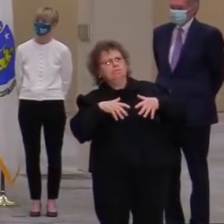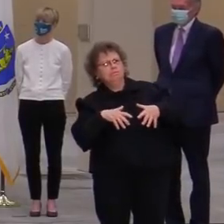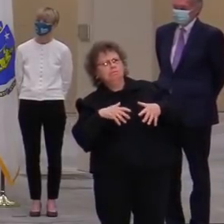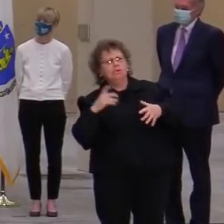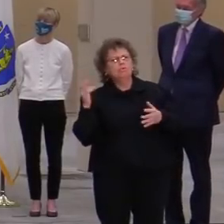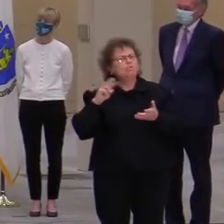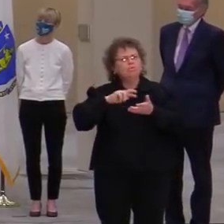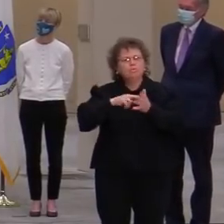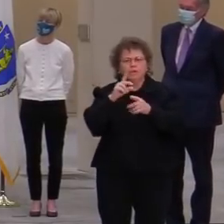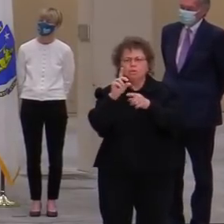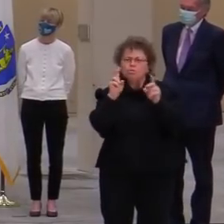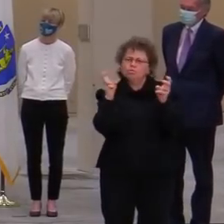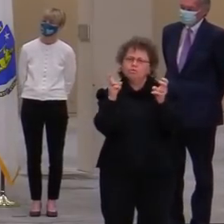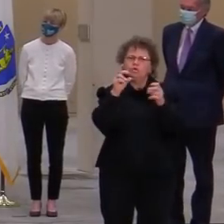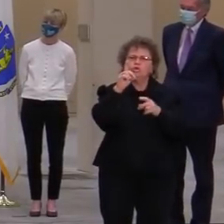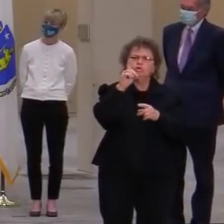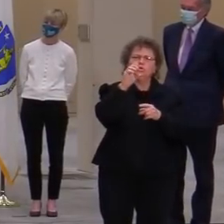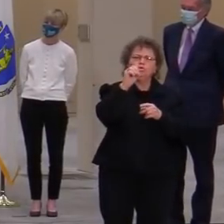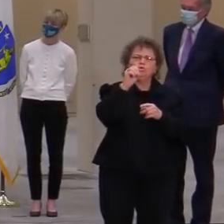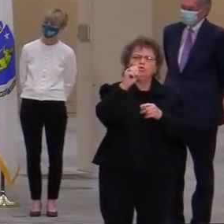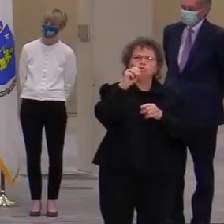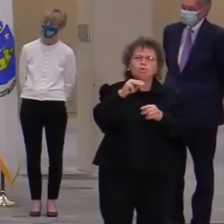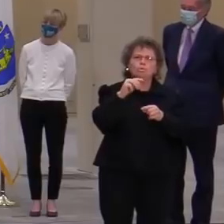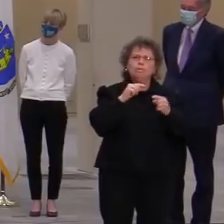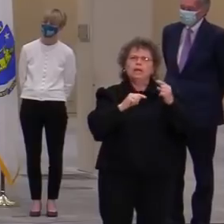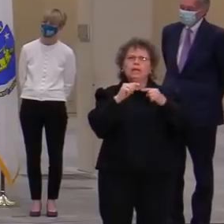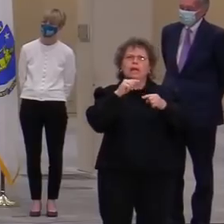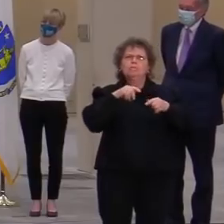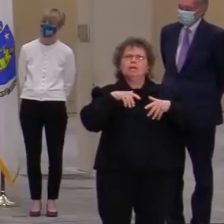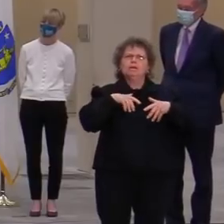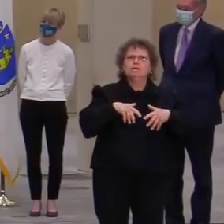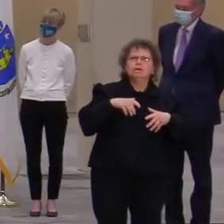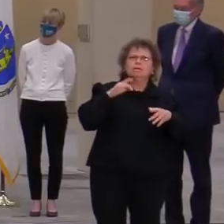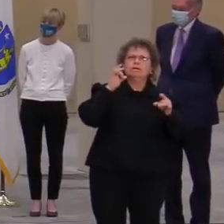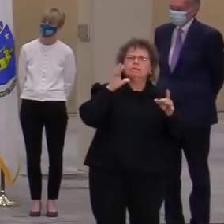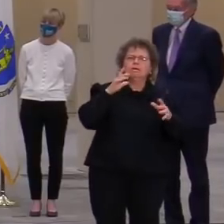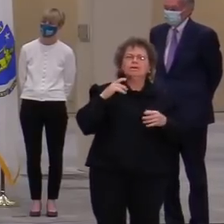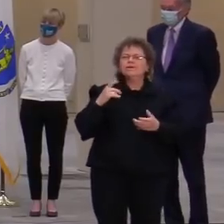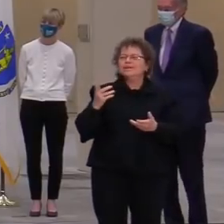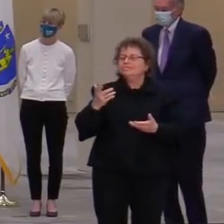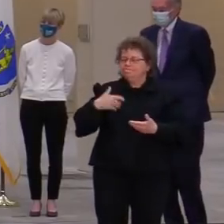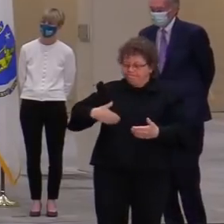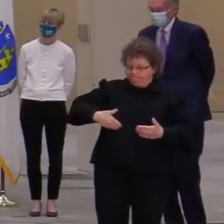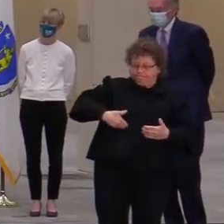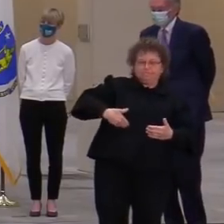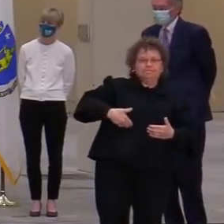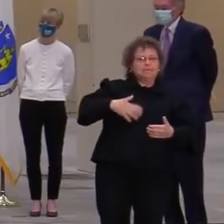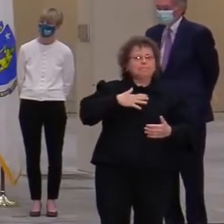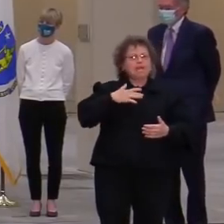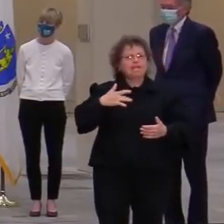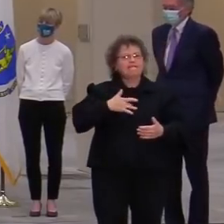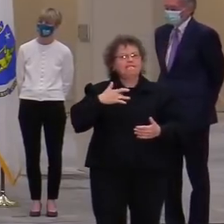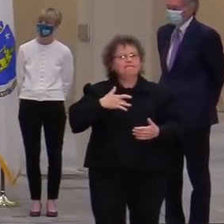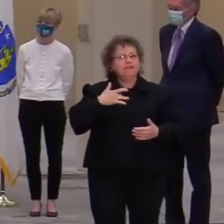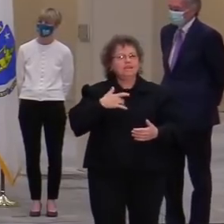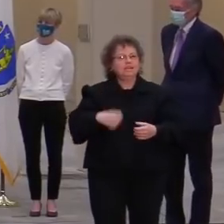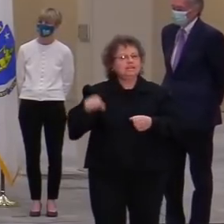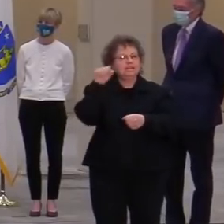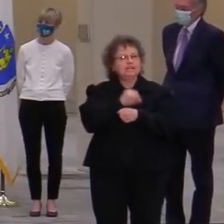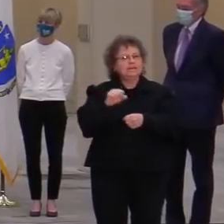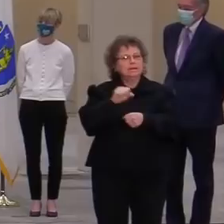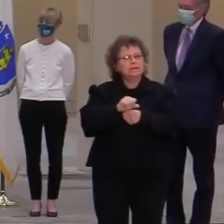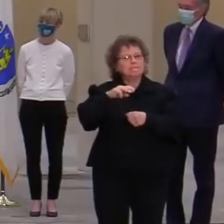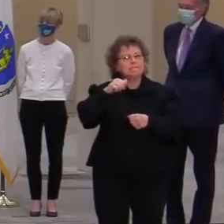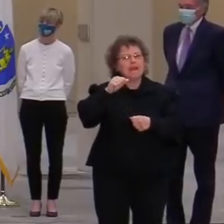When I said I had a feeling of impending doom, it is sort of this feeling that I've had surge after surge, serving on the front lines at Massachusetts General